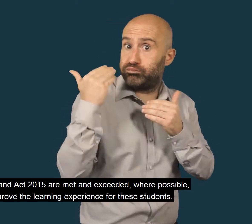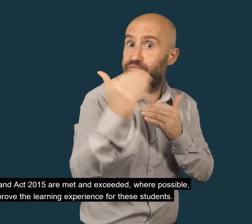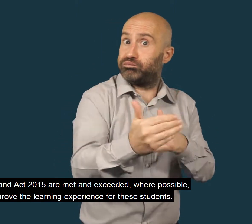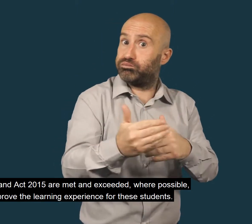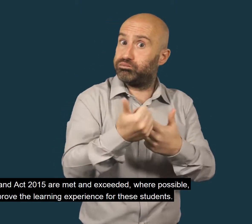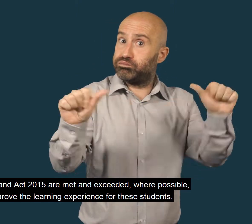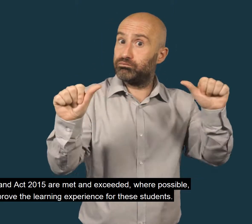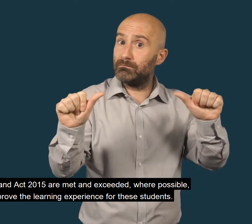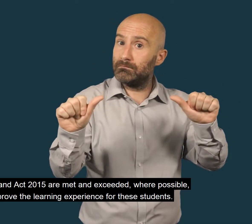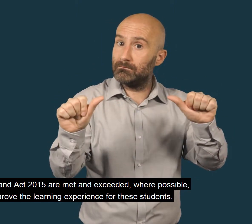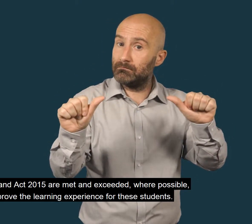students